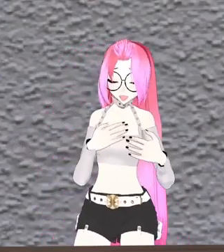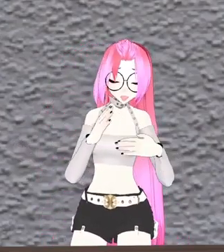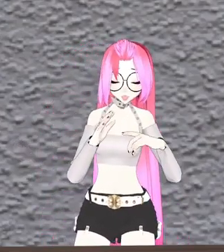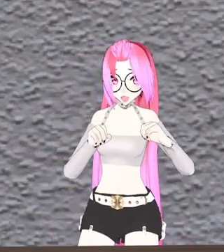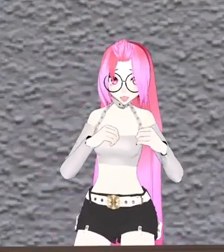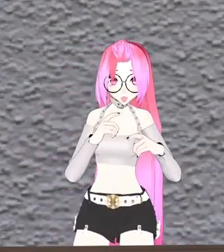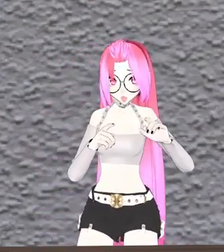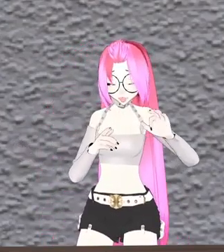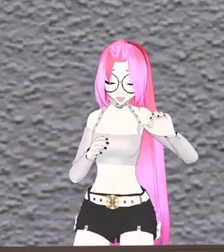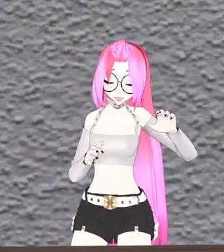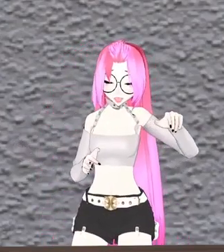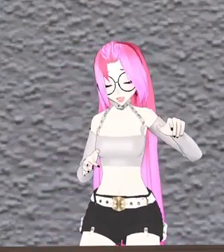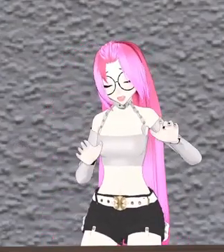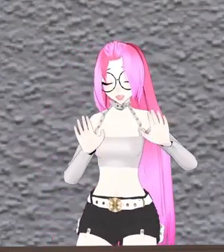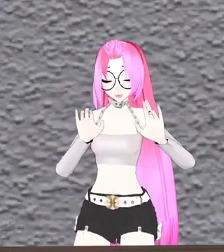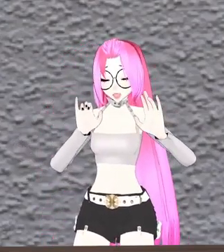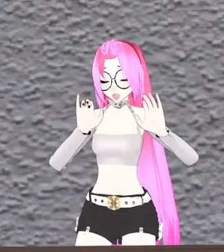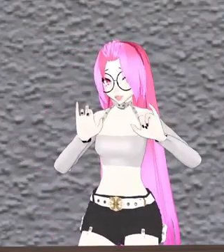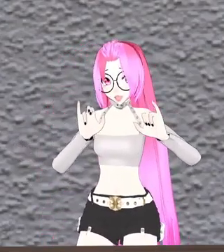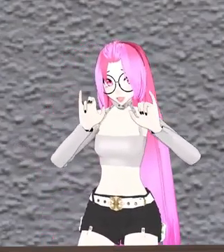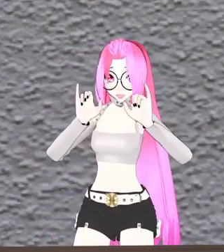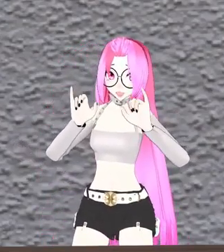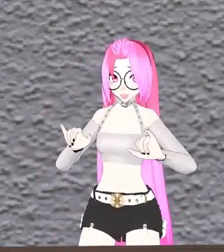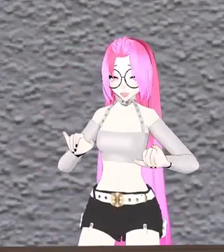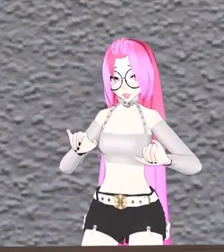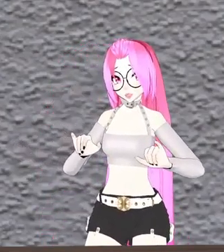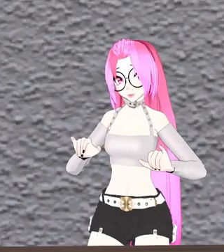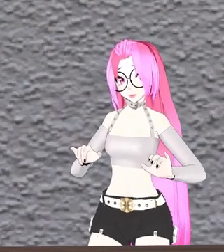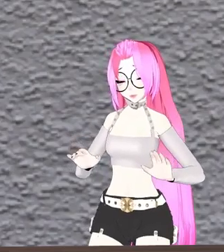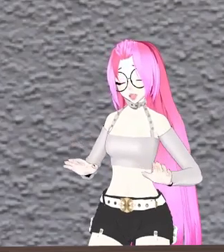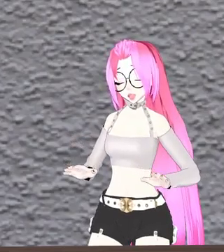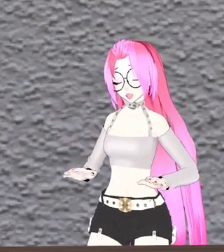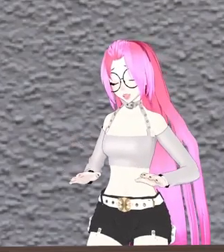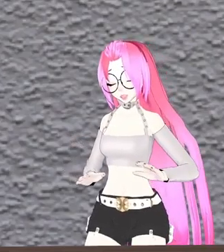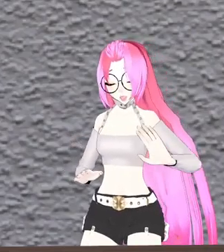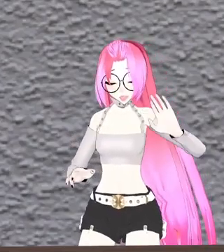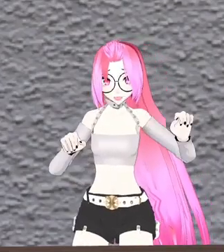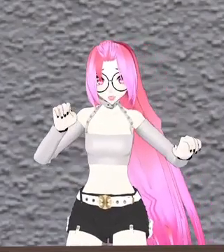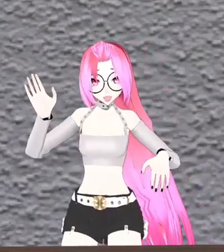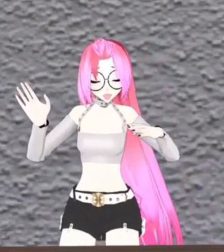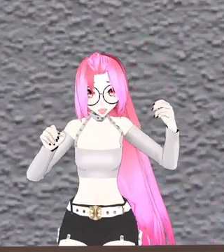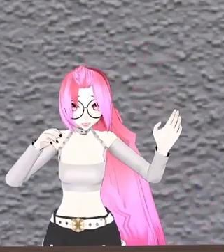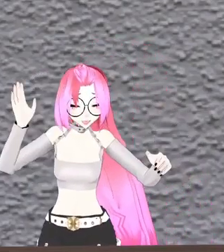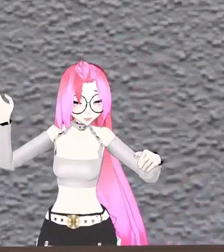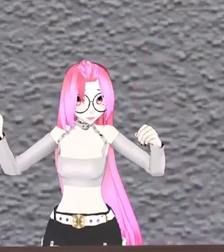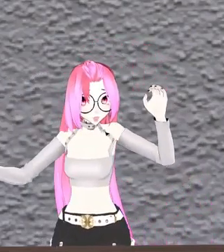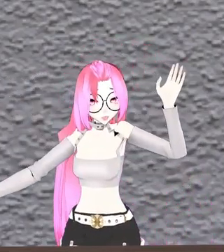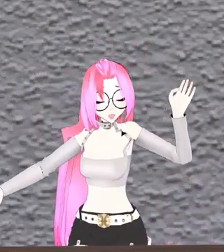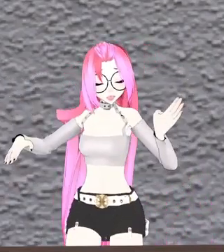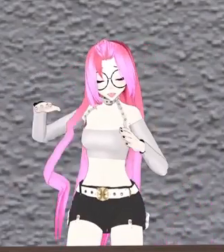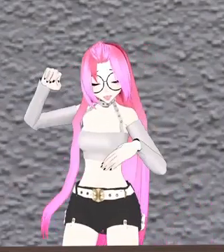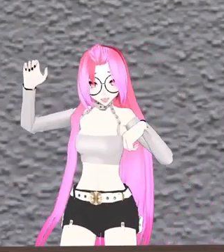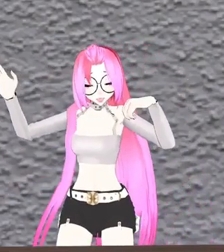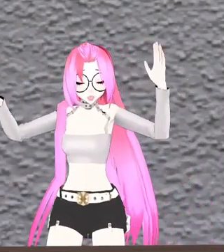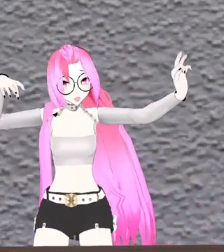comfortable signing or fingerspelling with your left, all that matters is that you stick with it. And that you're not doing like, ooh, look at me fingerspell,